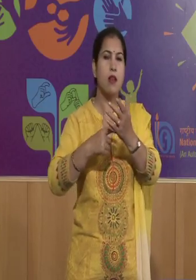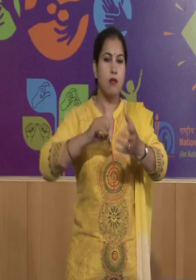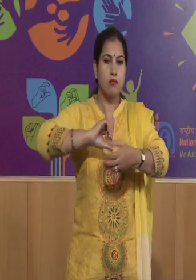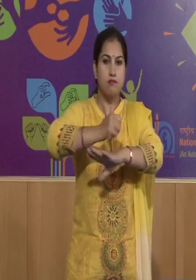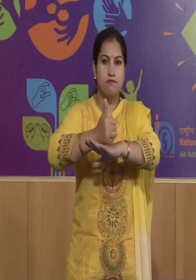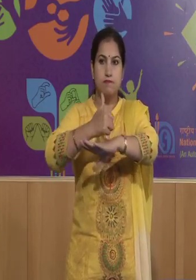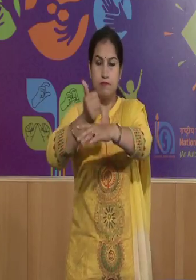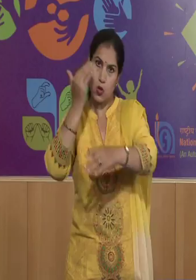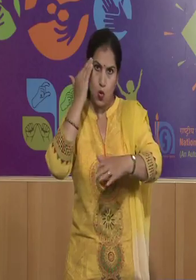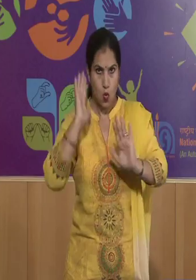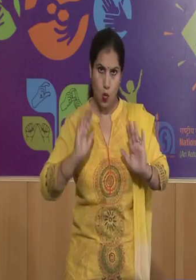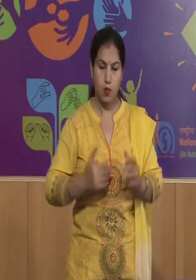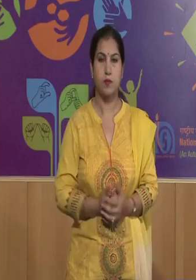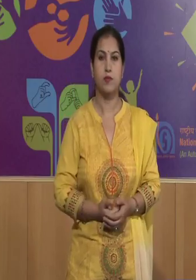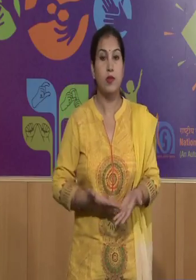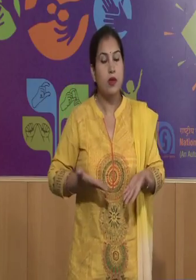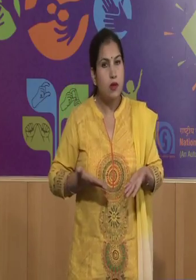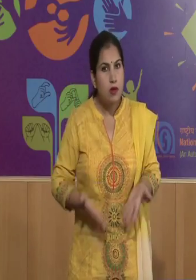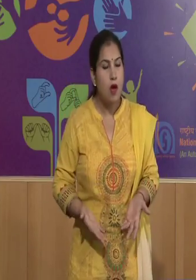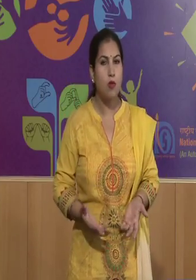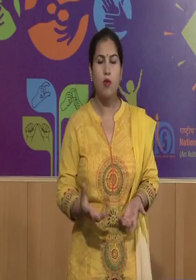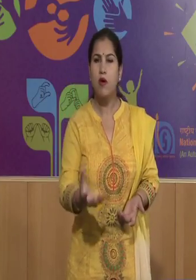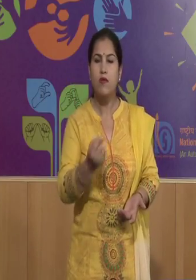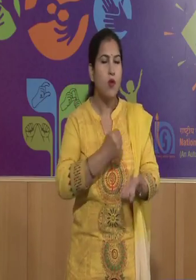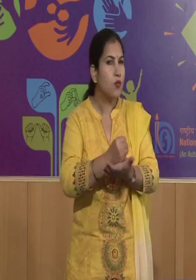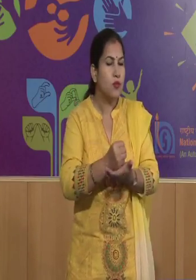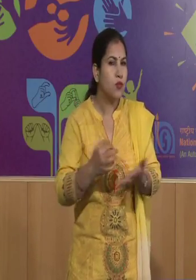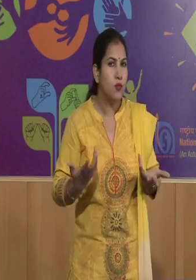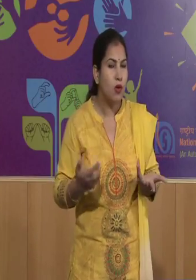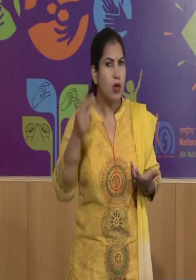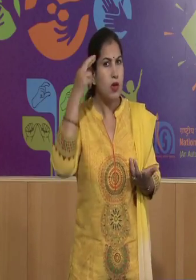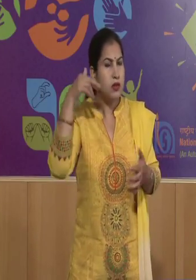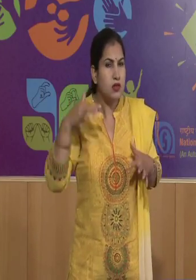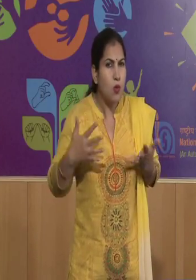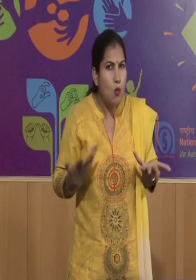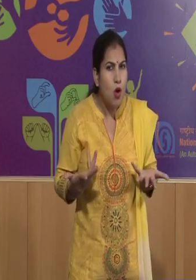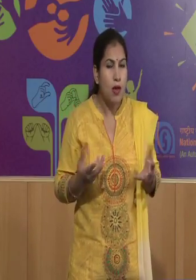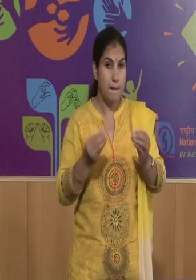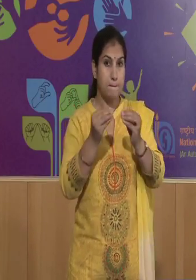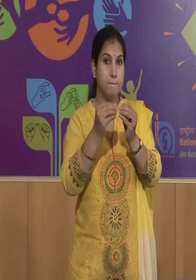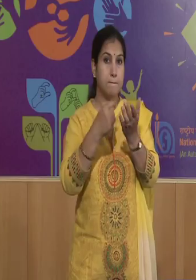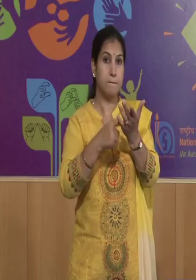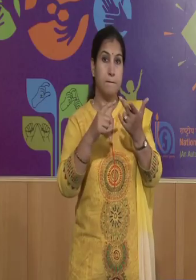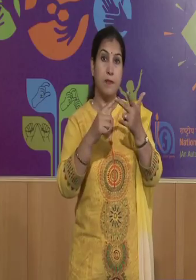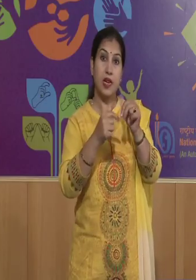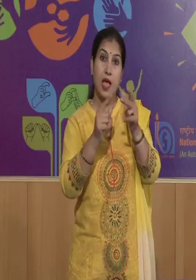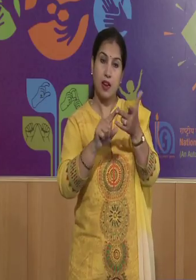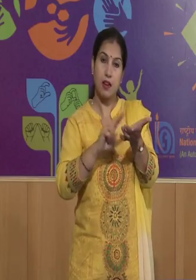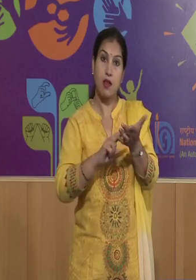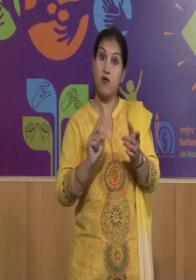Let us try to understand the reasons that helped Britain become the first industrialized country